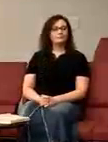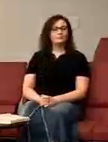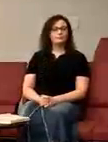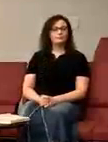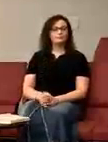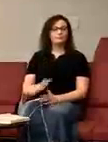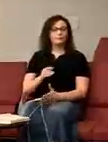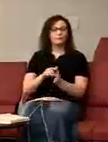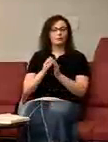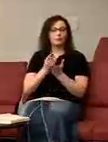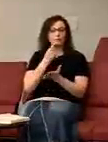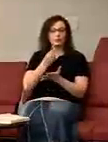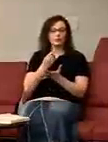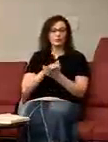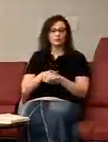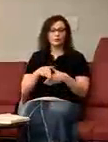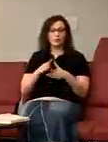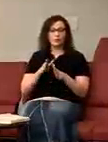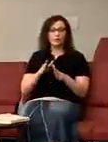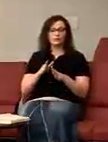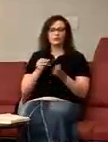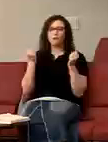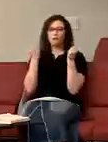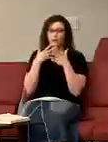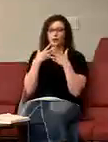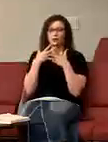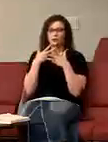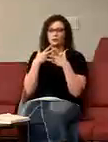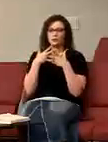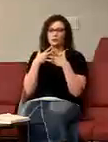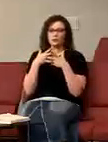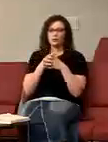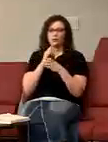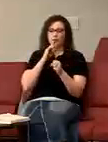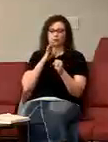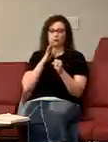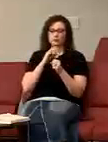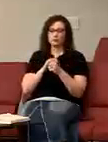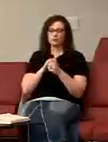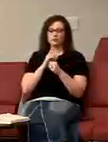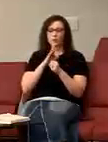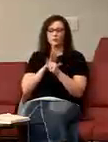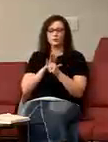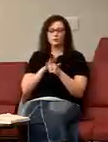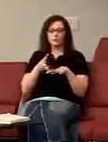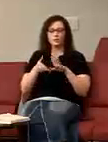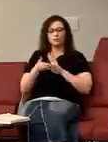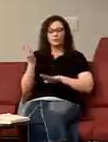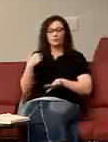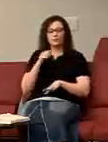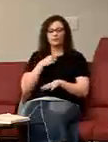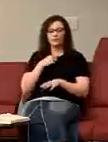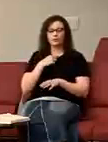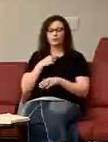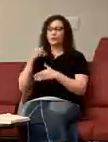And the Bible says, let us therefore fear, lest the promise being left us of entering into